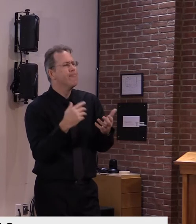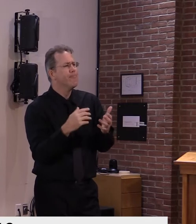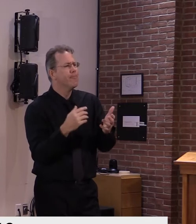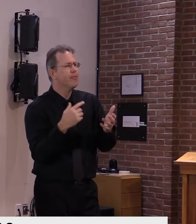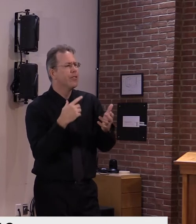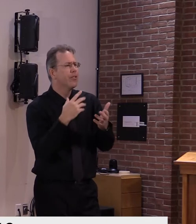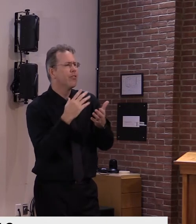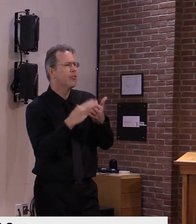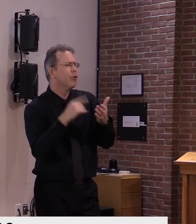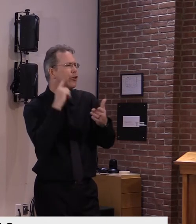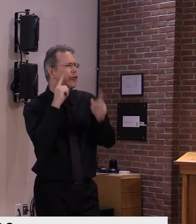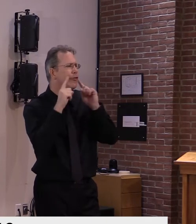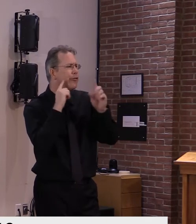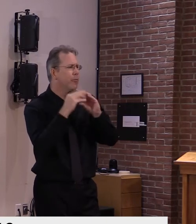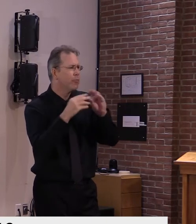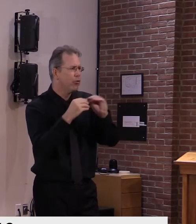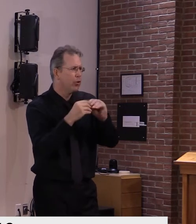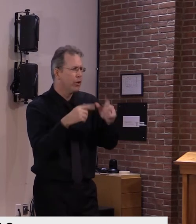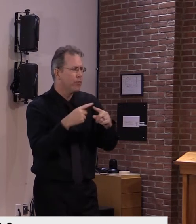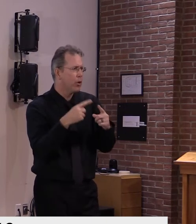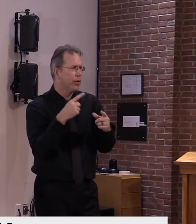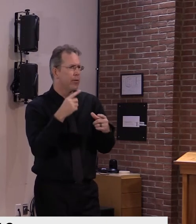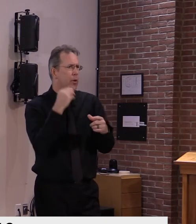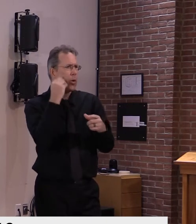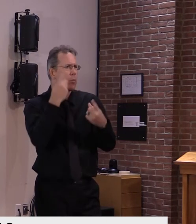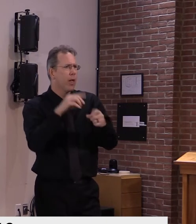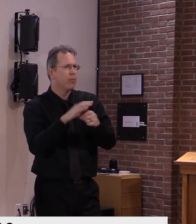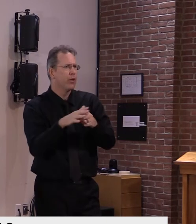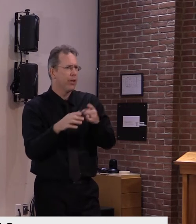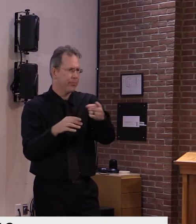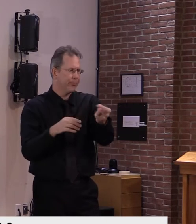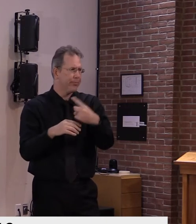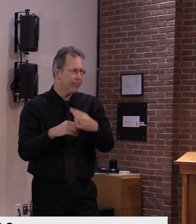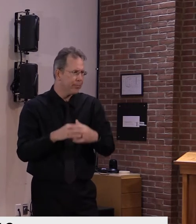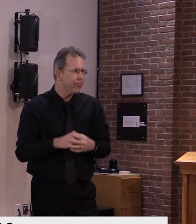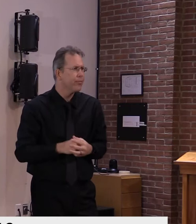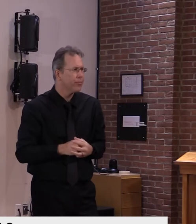Are you concerned, or what is the strategy here?